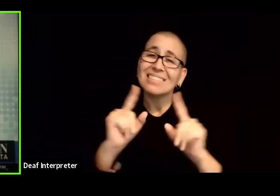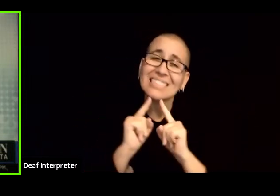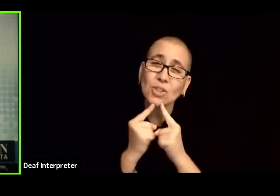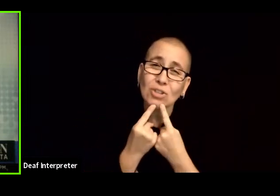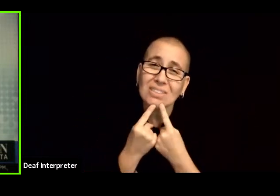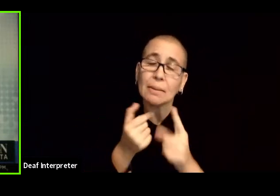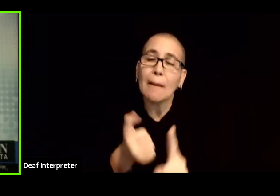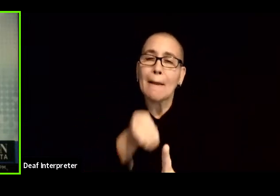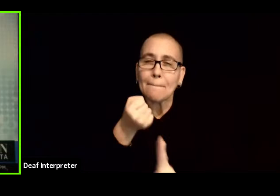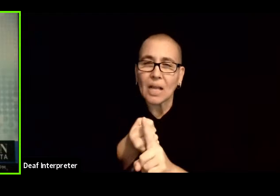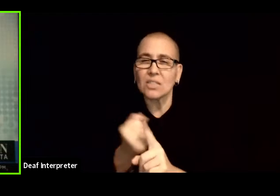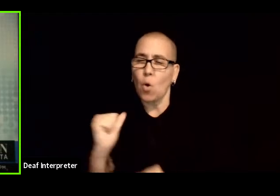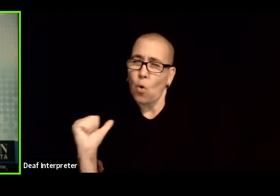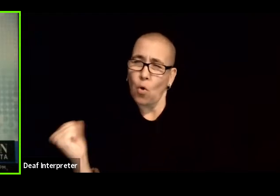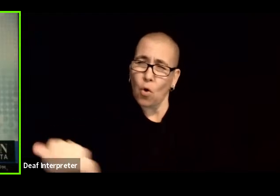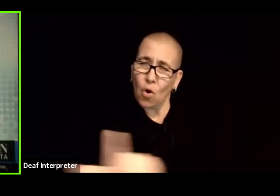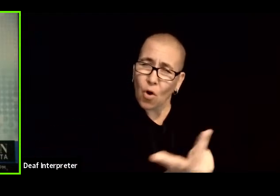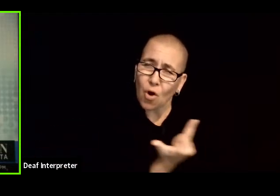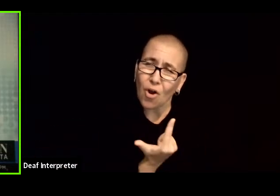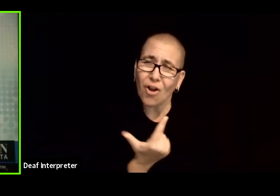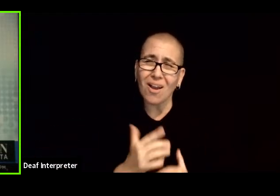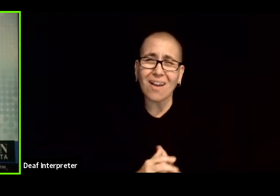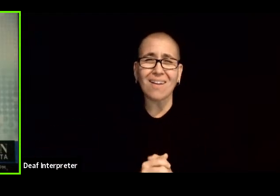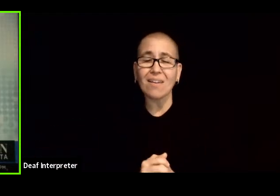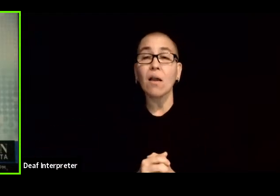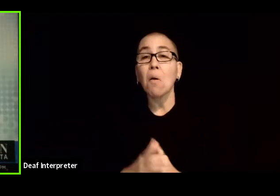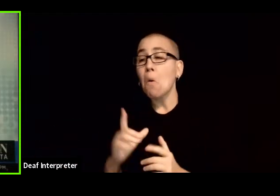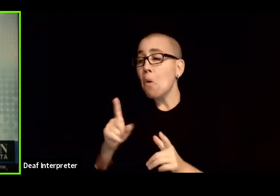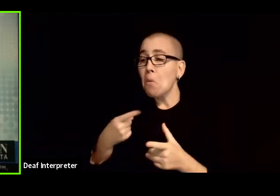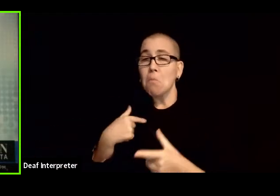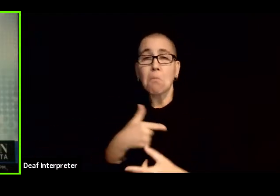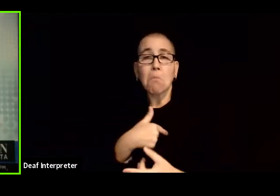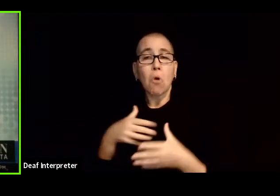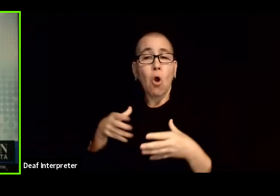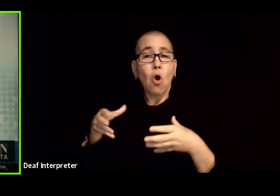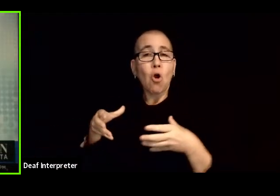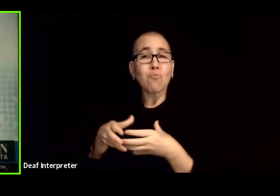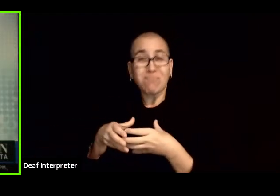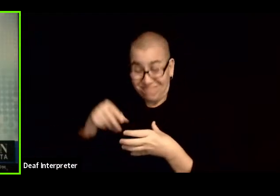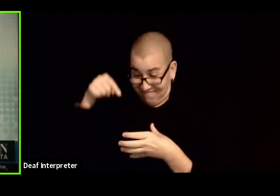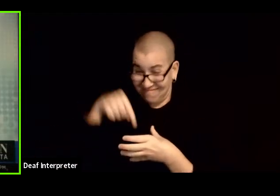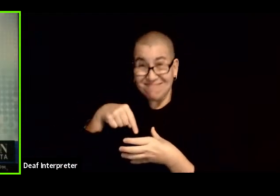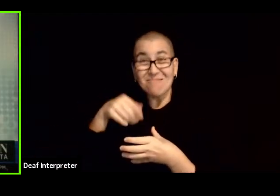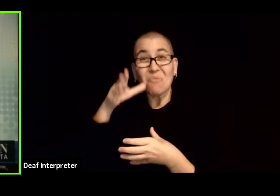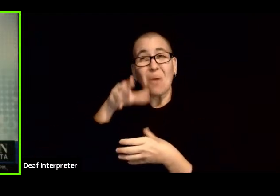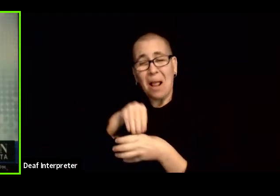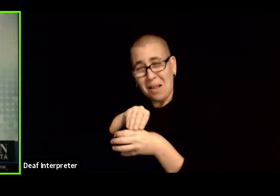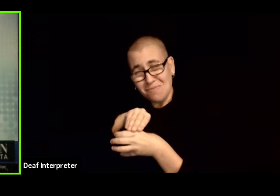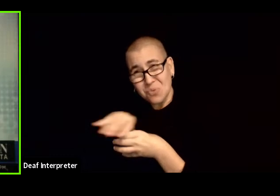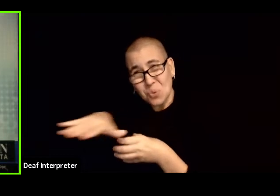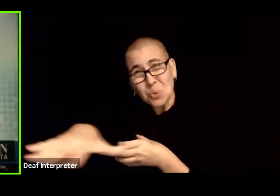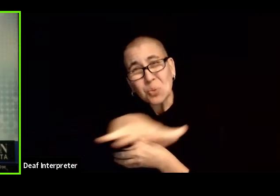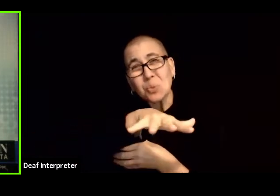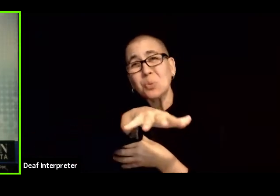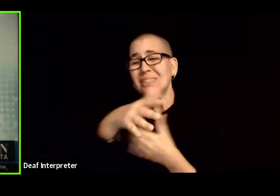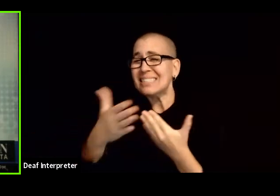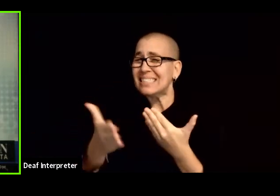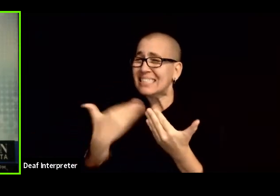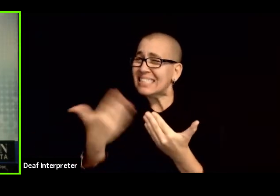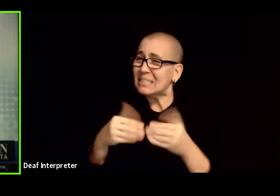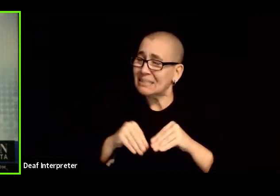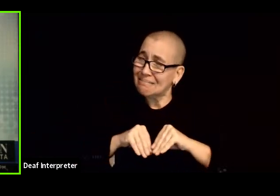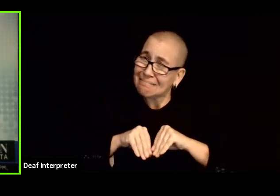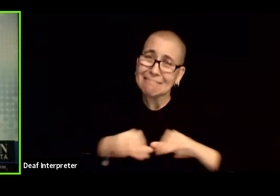and activities are leading to infections that are then spreading into long-term care facilities, hospitals, schools,